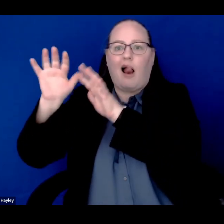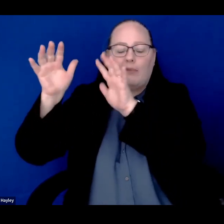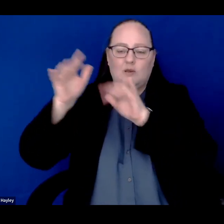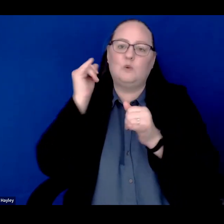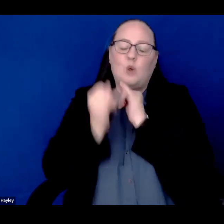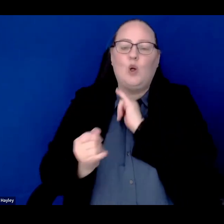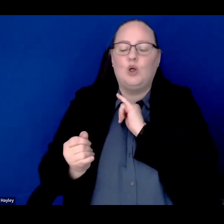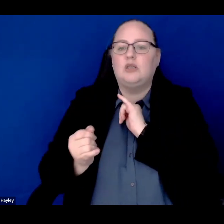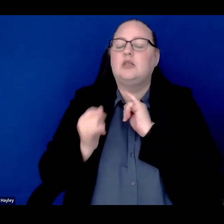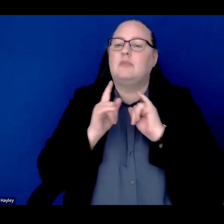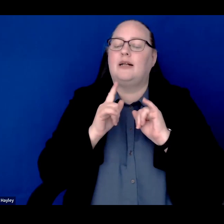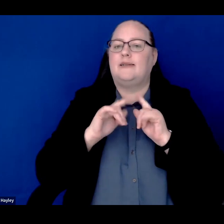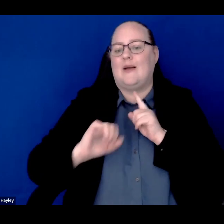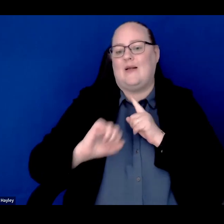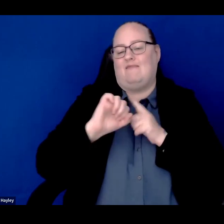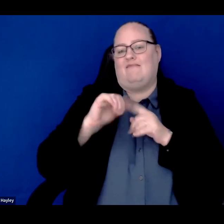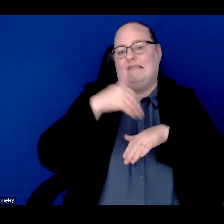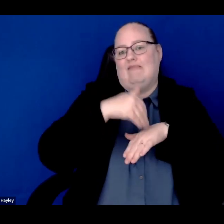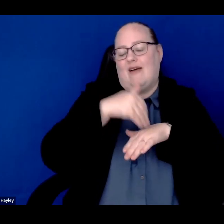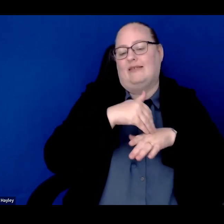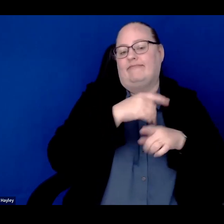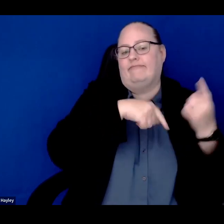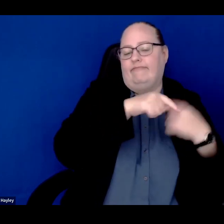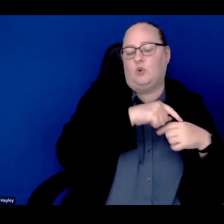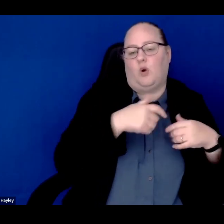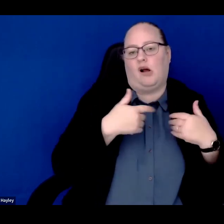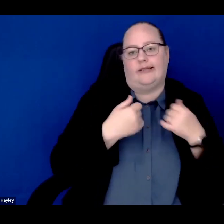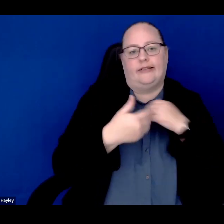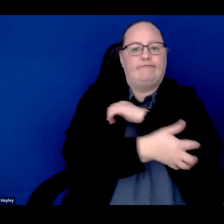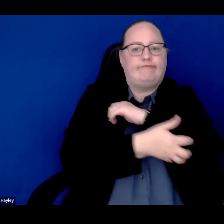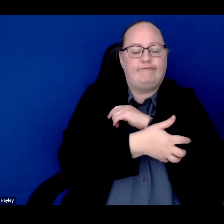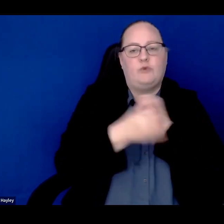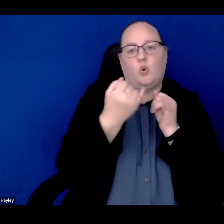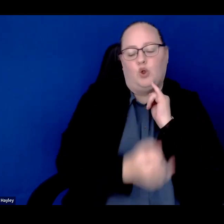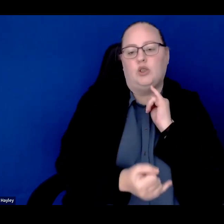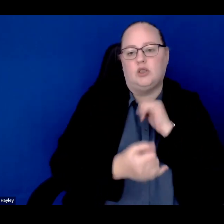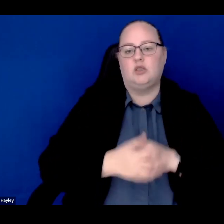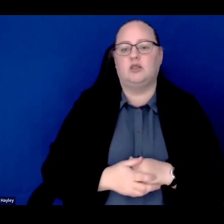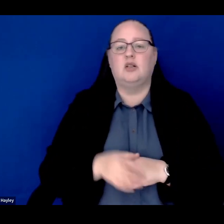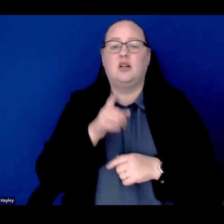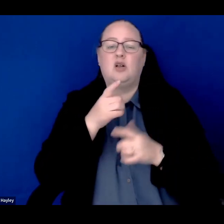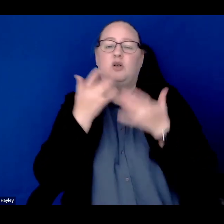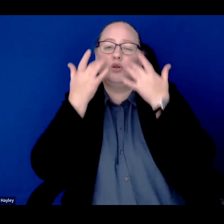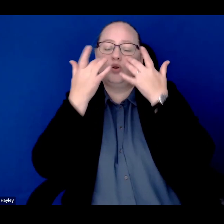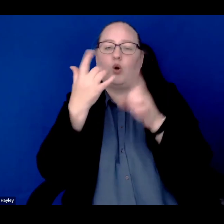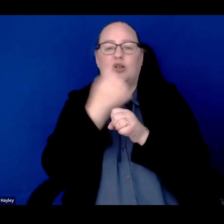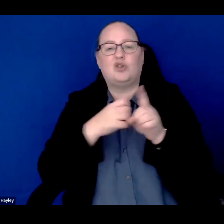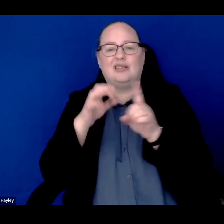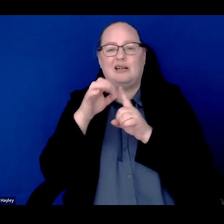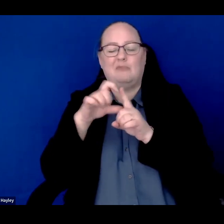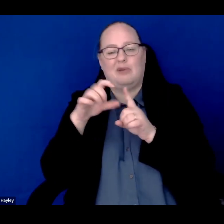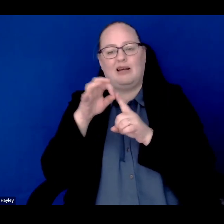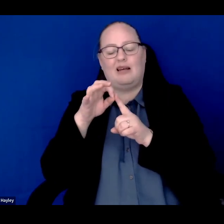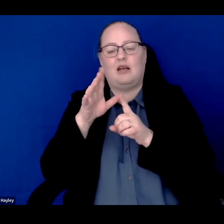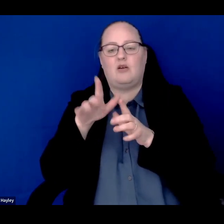across countries here, it pretty much tells the story of the history of economic growth, of GDP growth, that increasing production